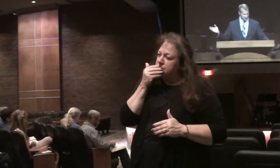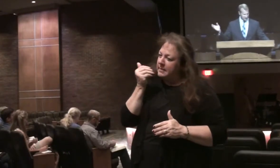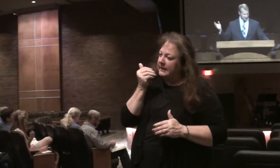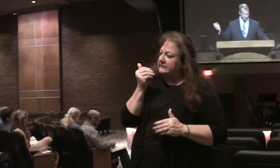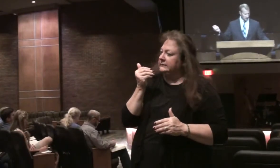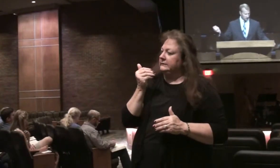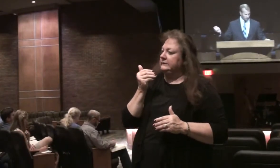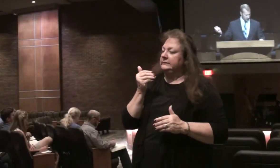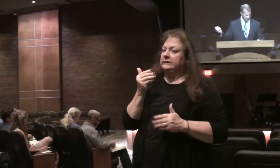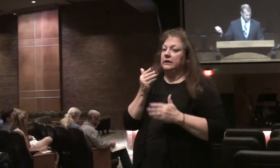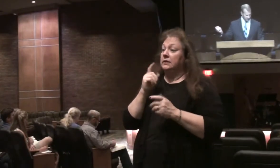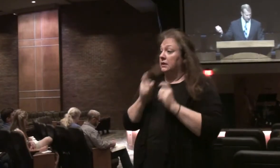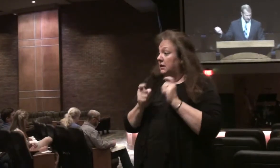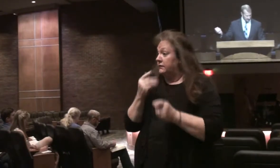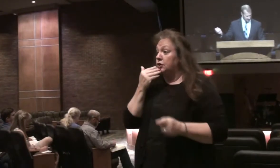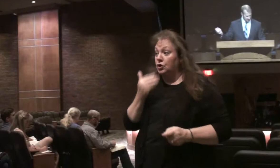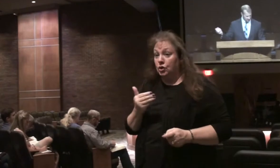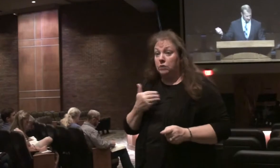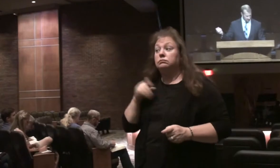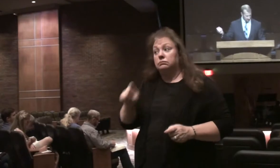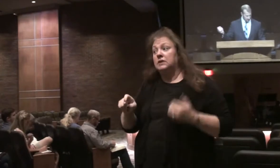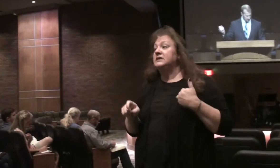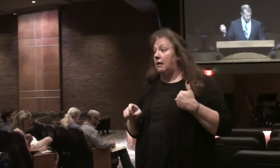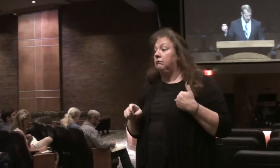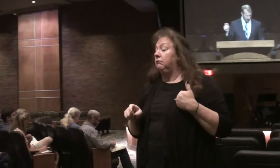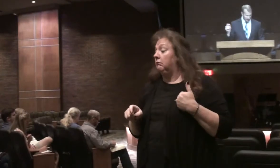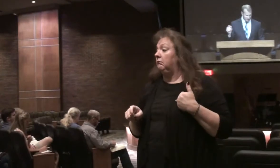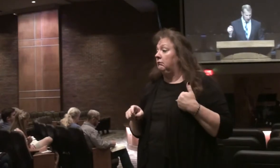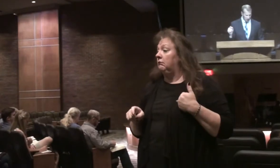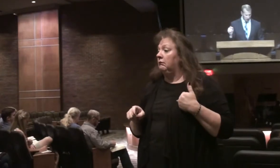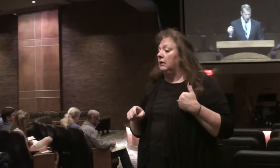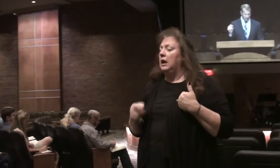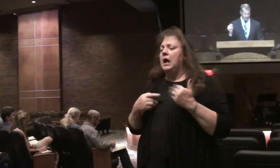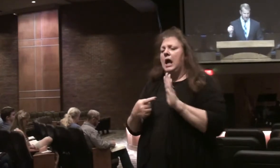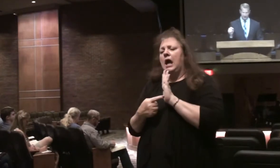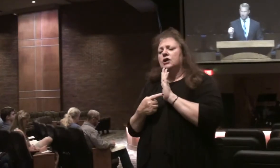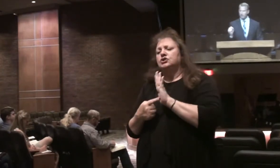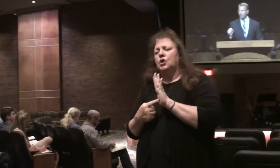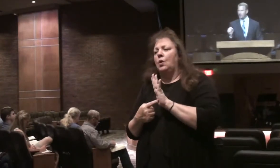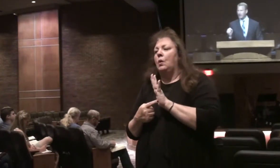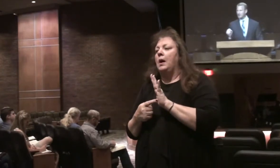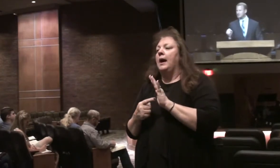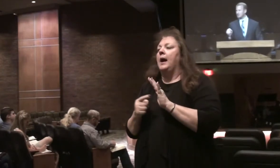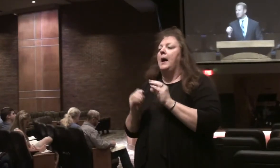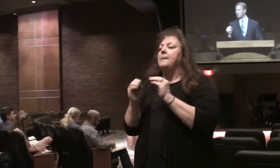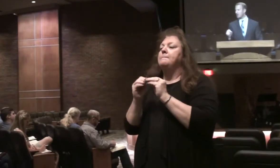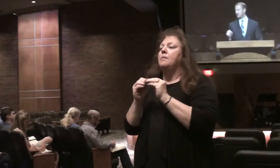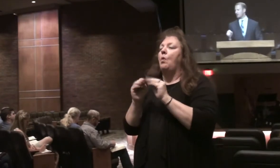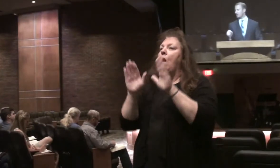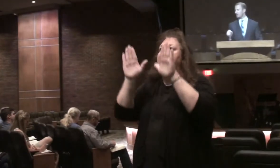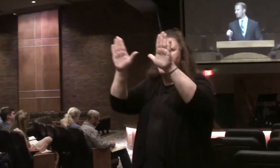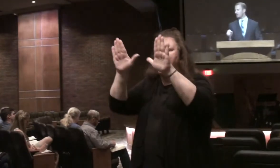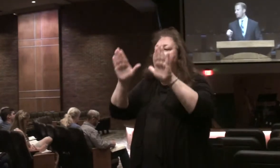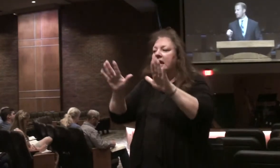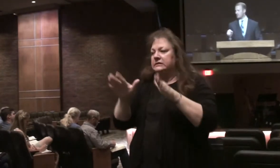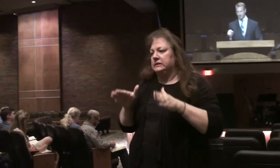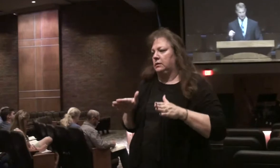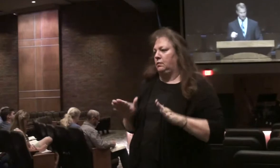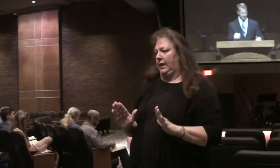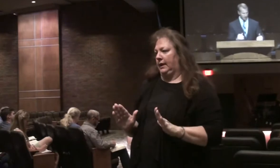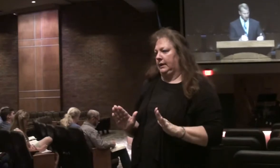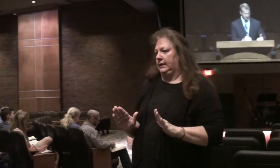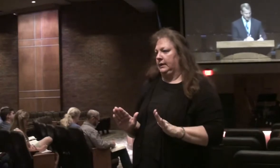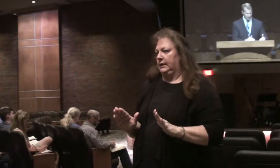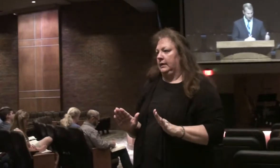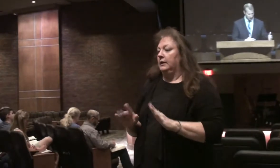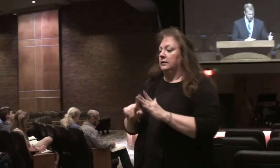are good, but gifts are important. They're needed. And I show you a still more excellent way.